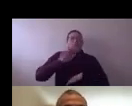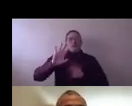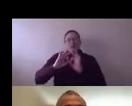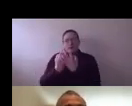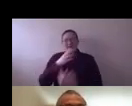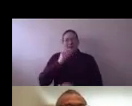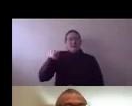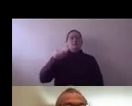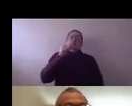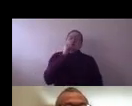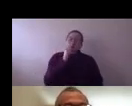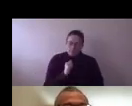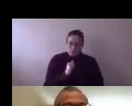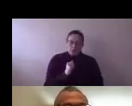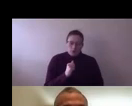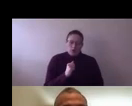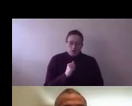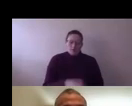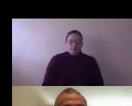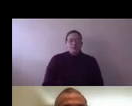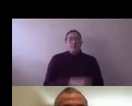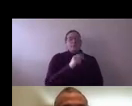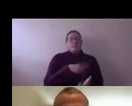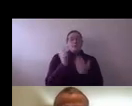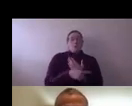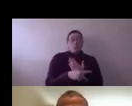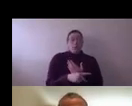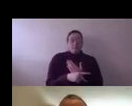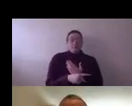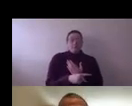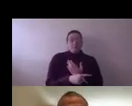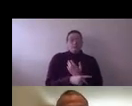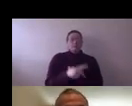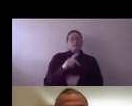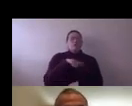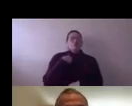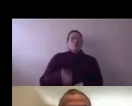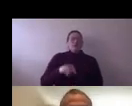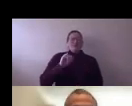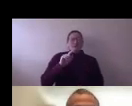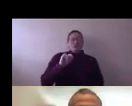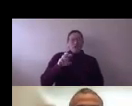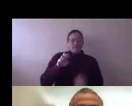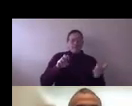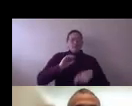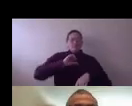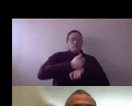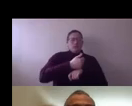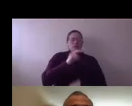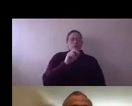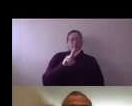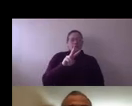deal. And then the program itself, the China Initiative, was established in November